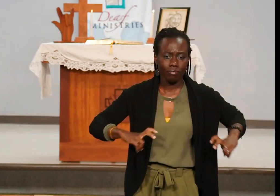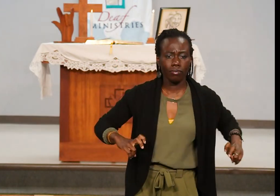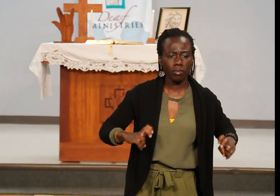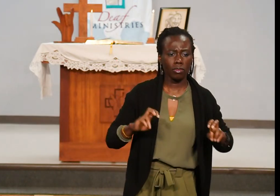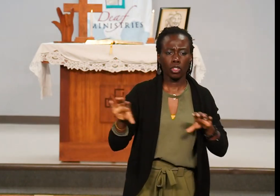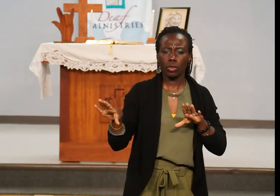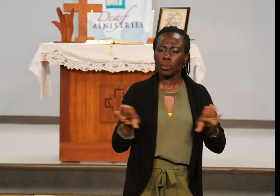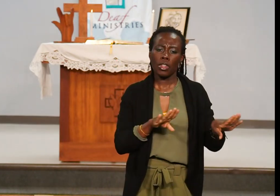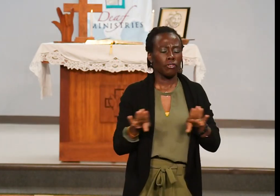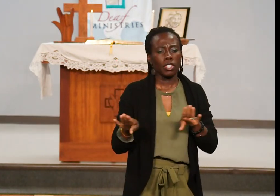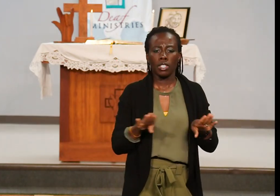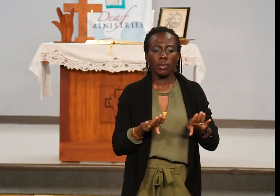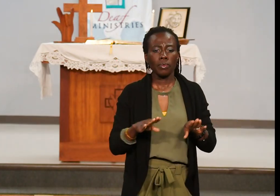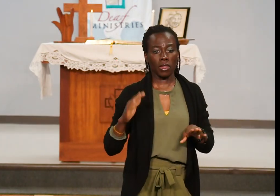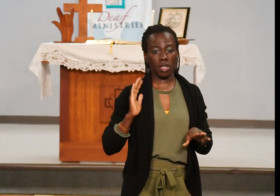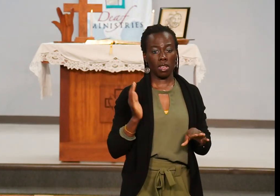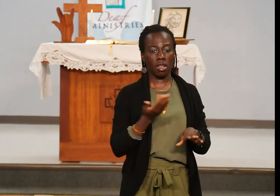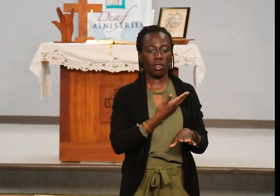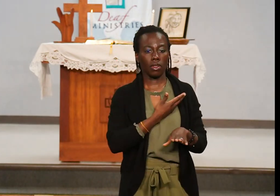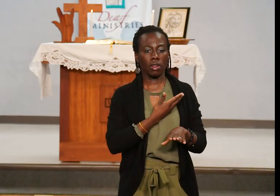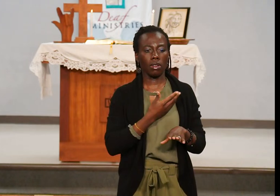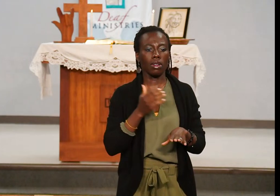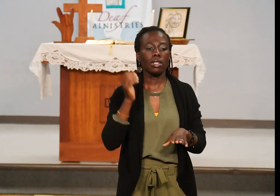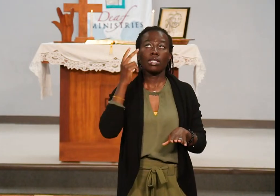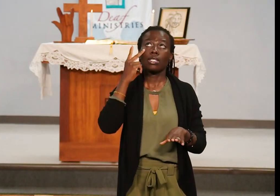and we fail to look at our own behavior